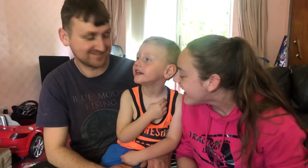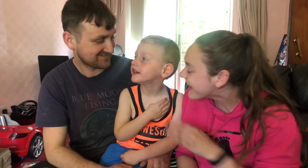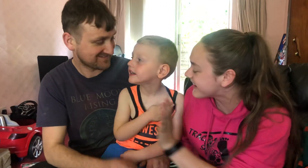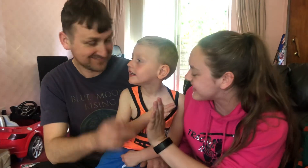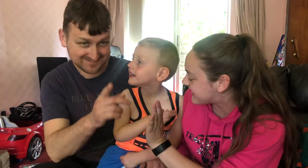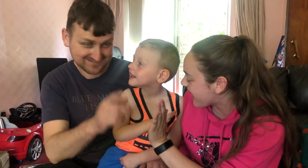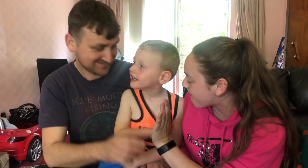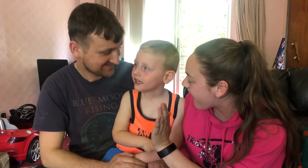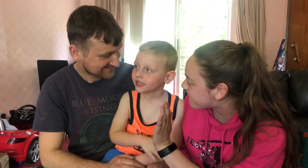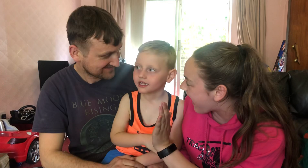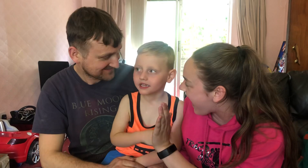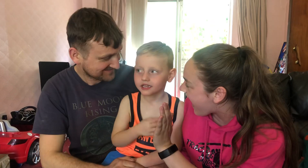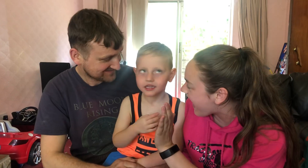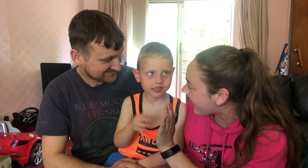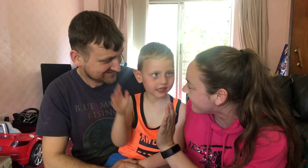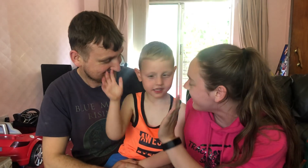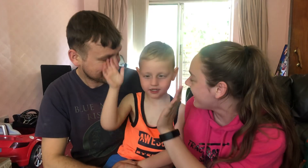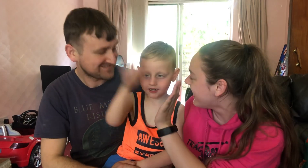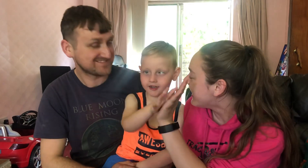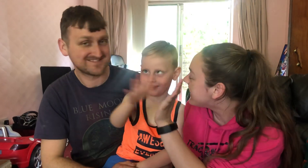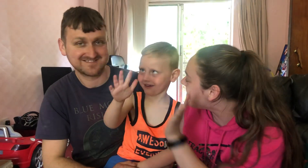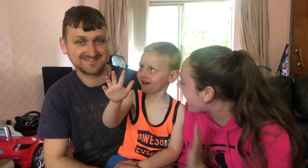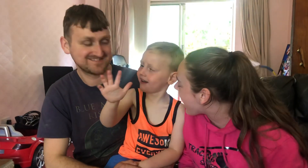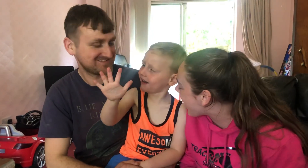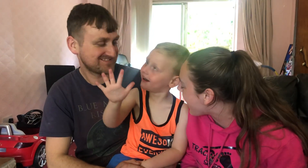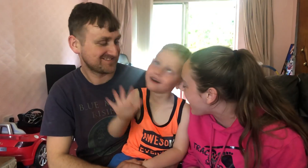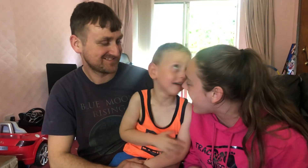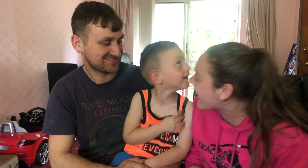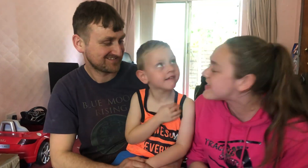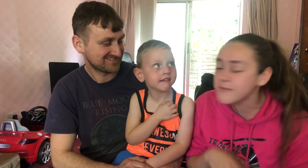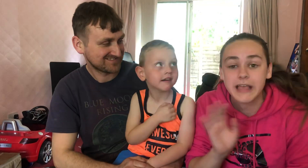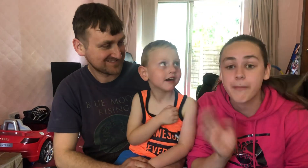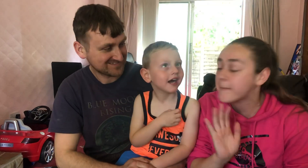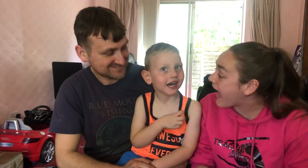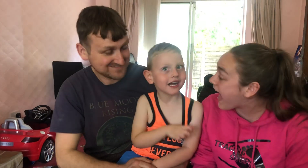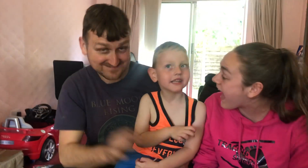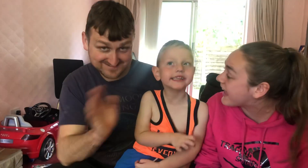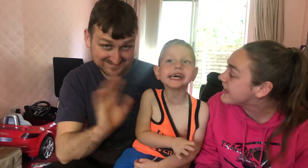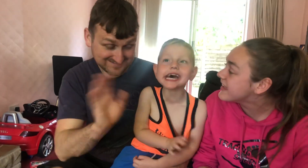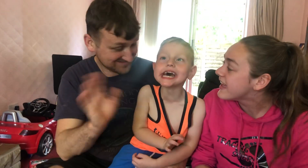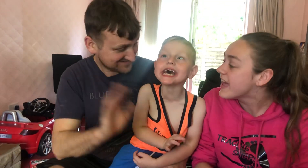Yeah, good job, high five. Yay. And shall we say bye bye?